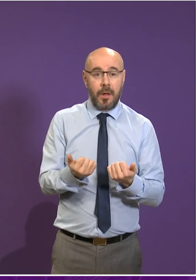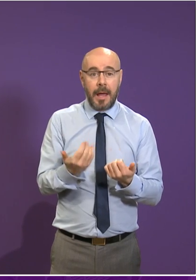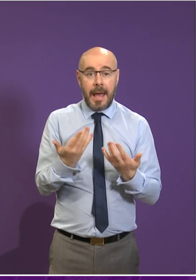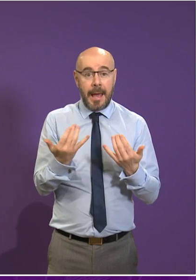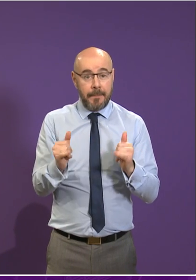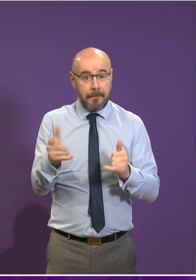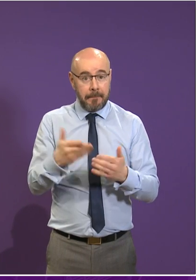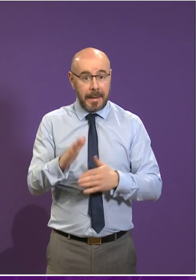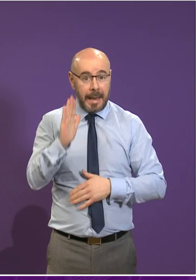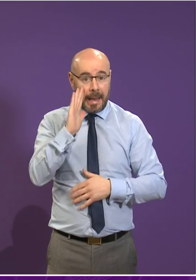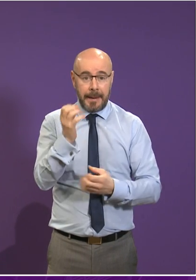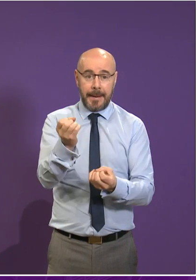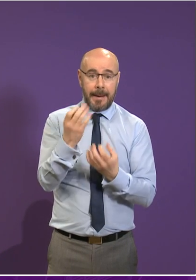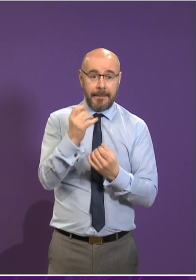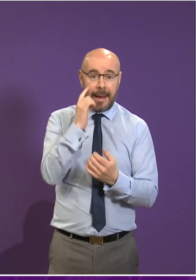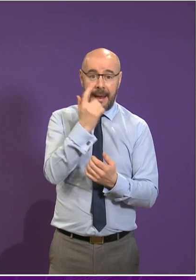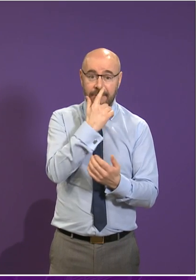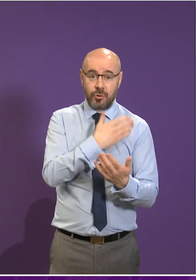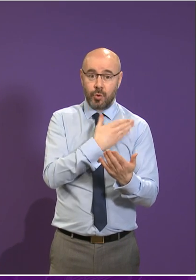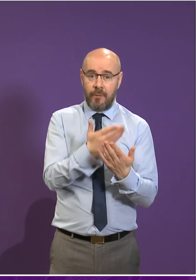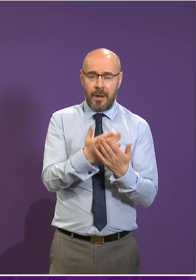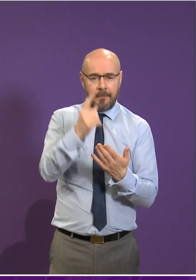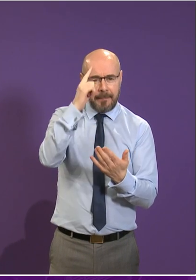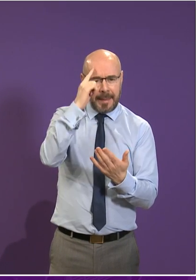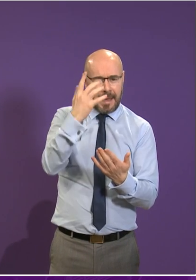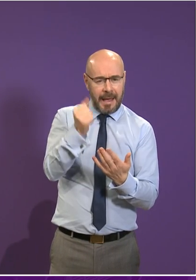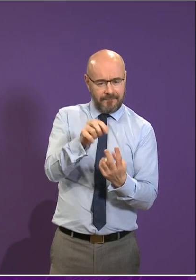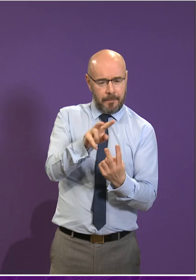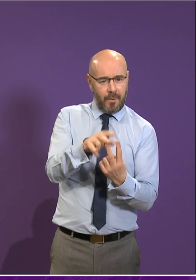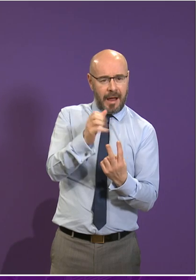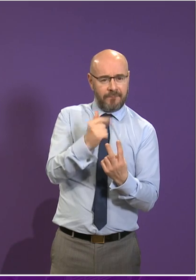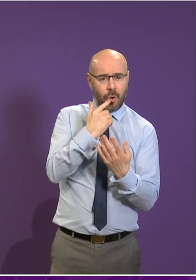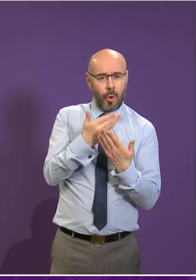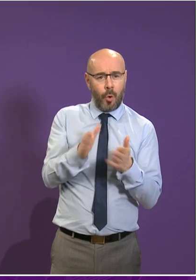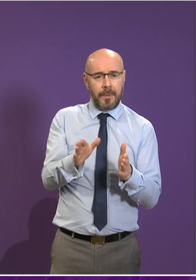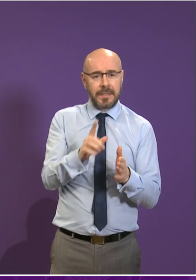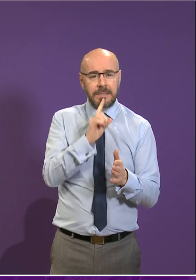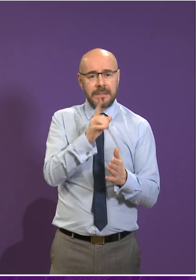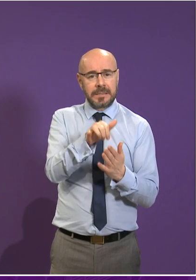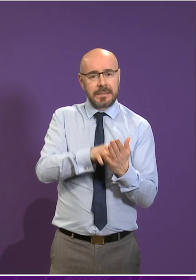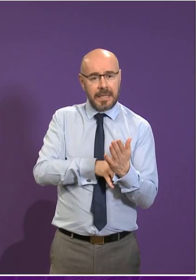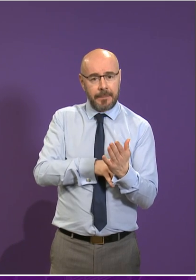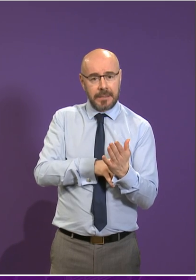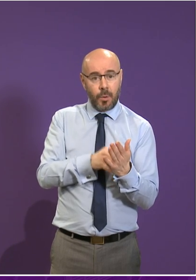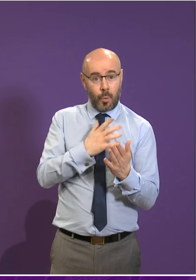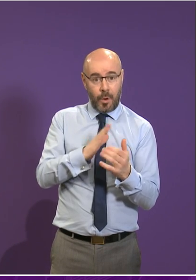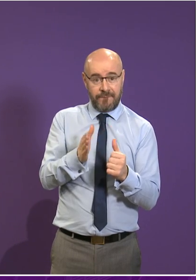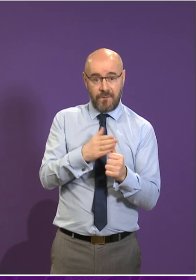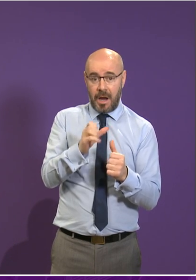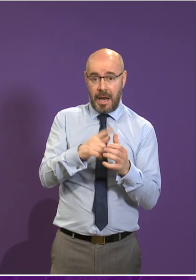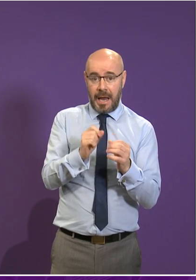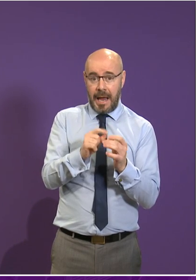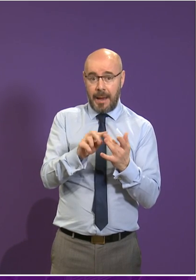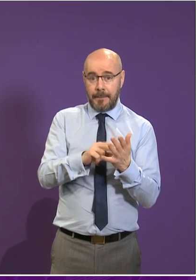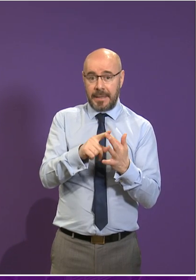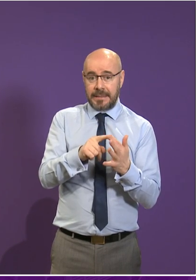evidence that we've already had, but I believe maybe both of you have an opening statement you want to kick off with. Cabinet Secretary, would you like to go first? Okay, thank you,